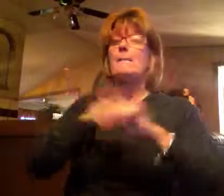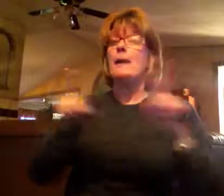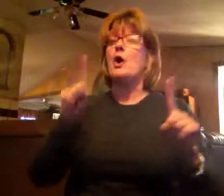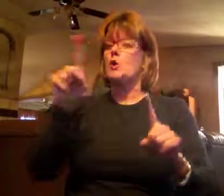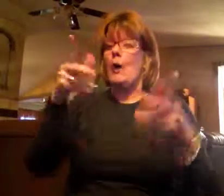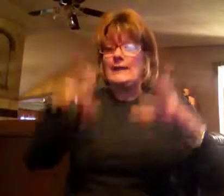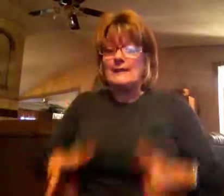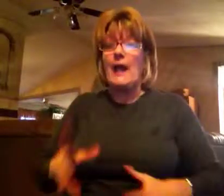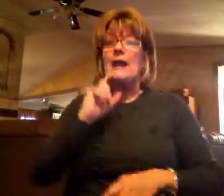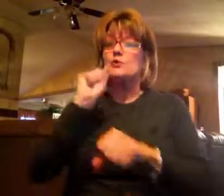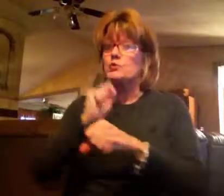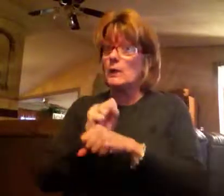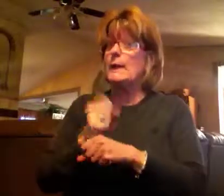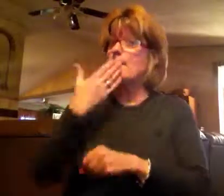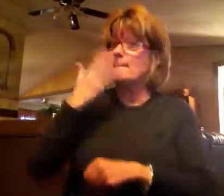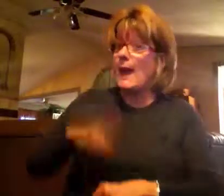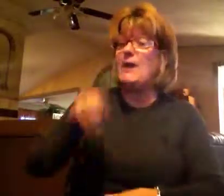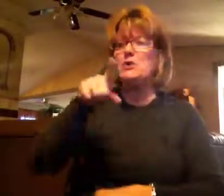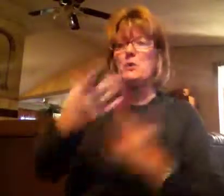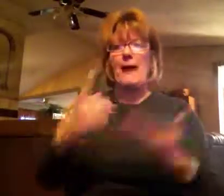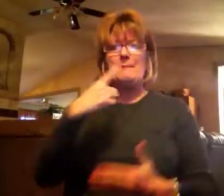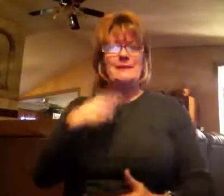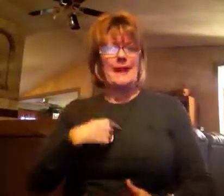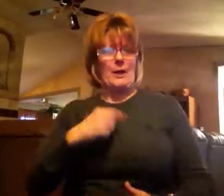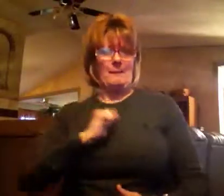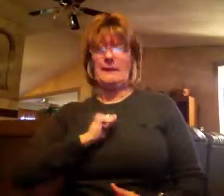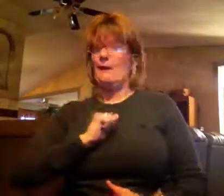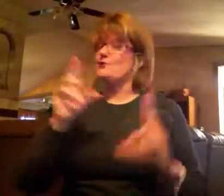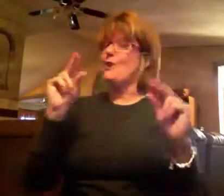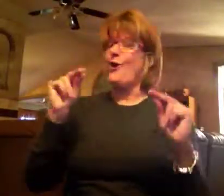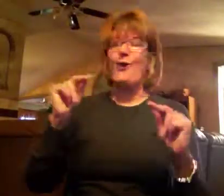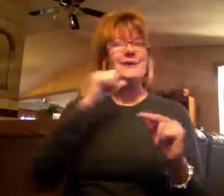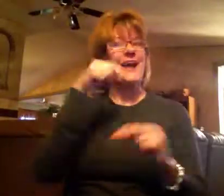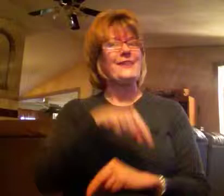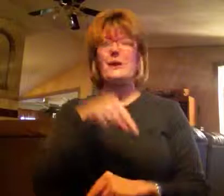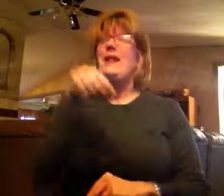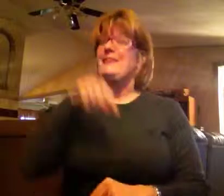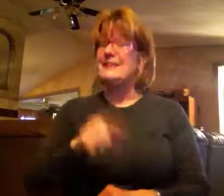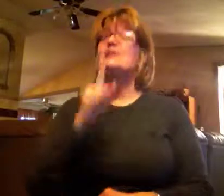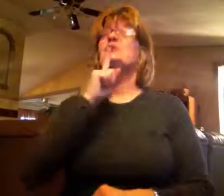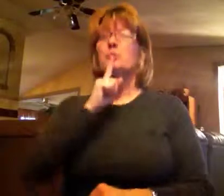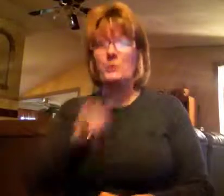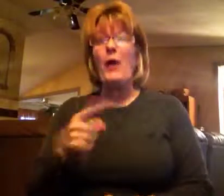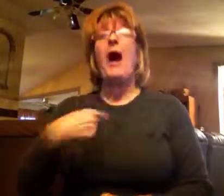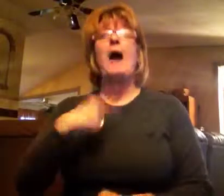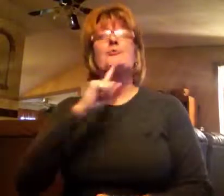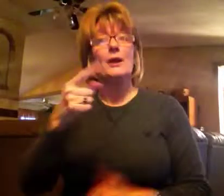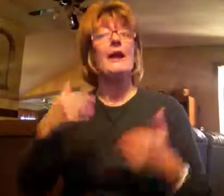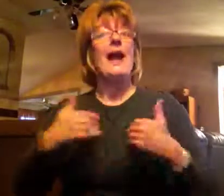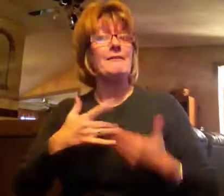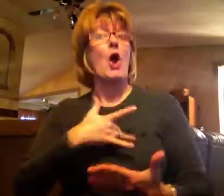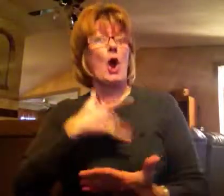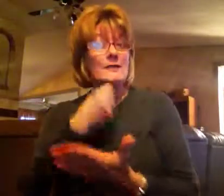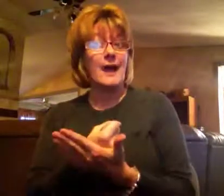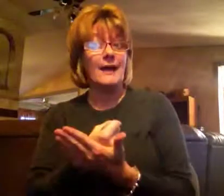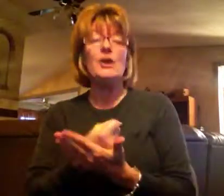really bad, you might be telling yourself, no, not this one, this one's for real, you're really having a heart attack, you're feeling yourself